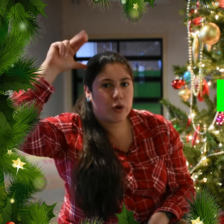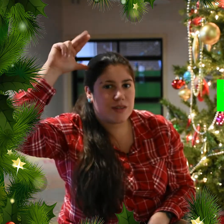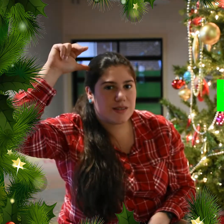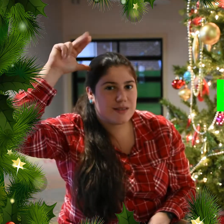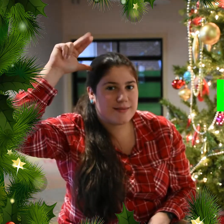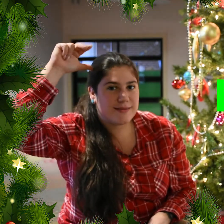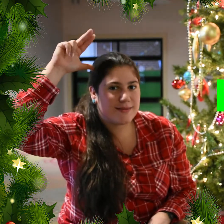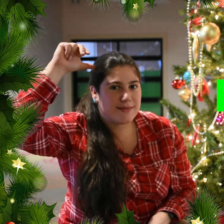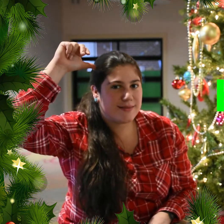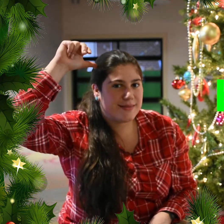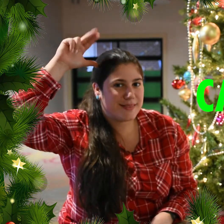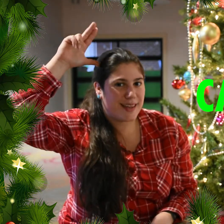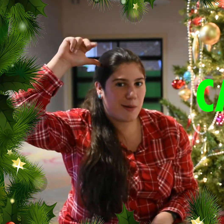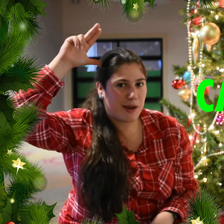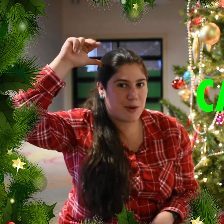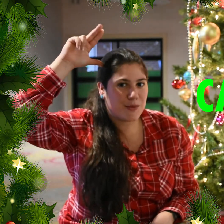Horse. Caballo.